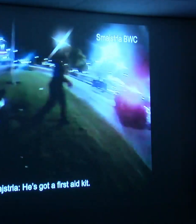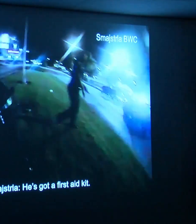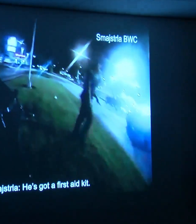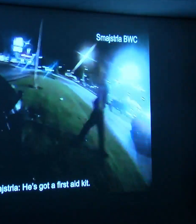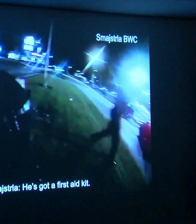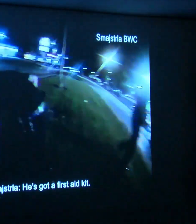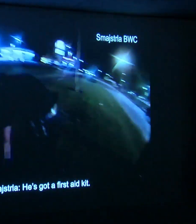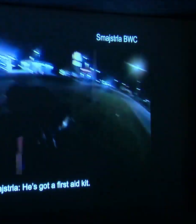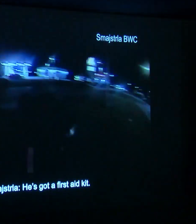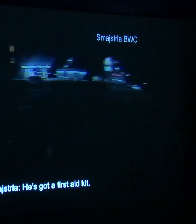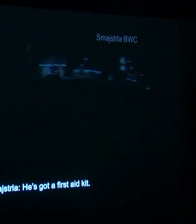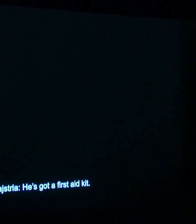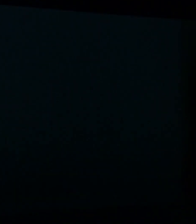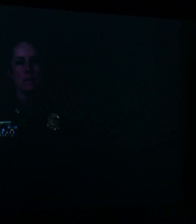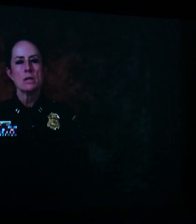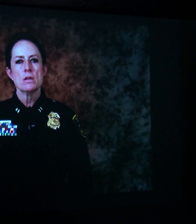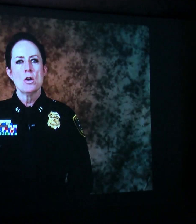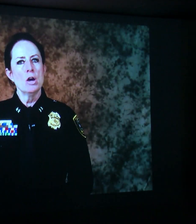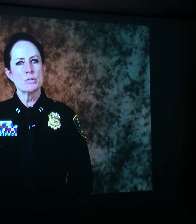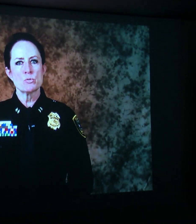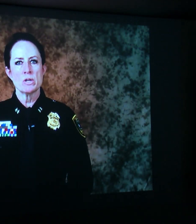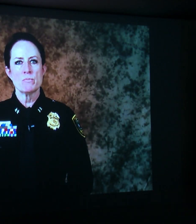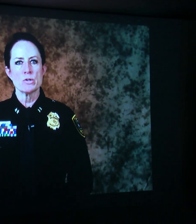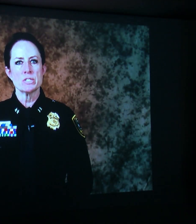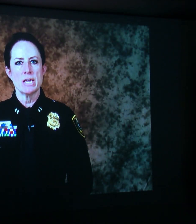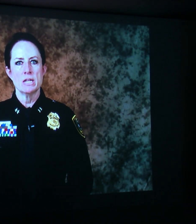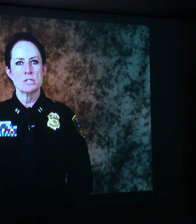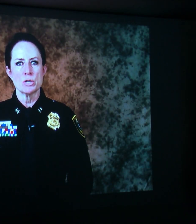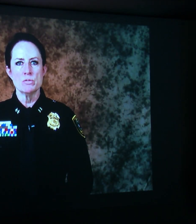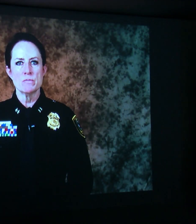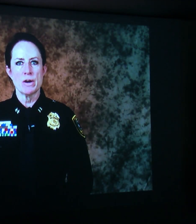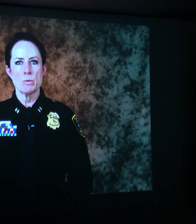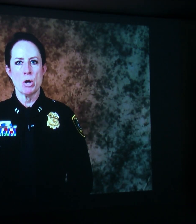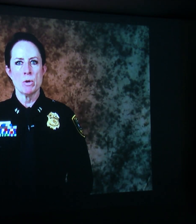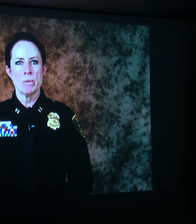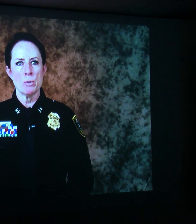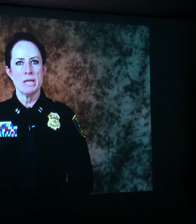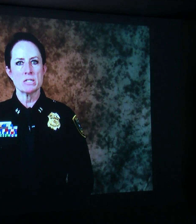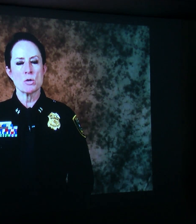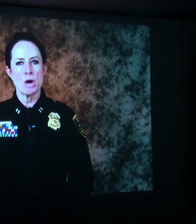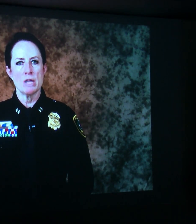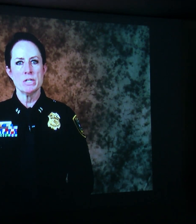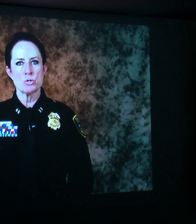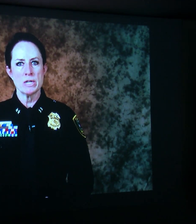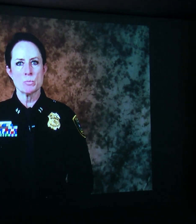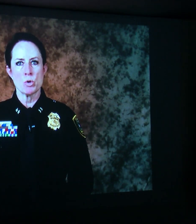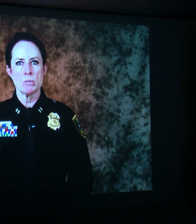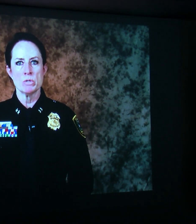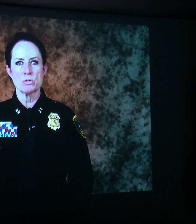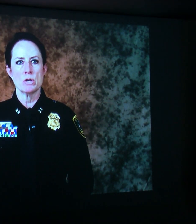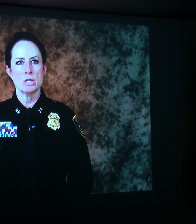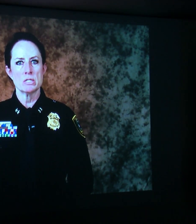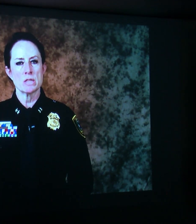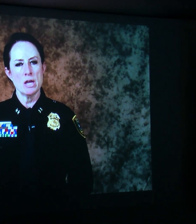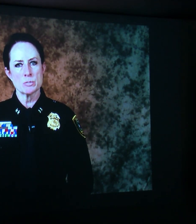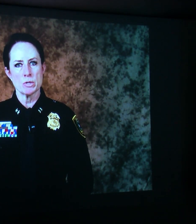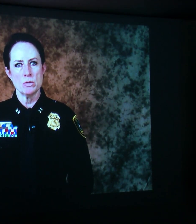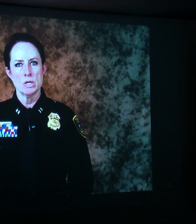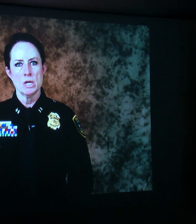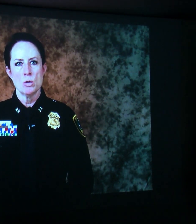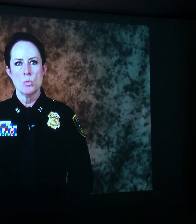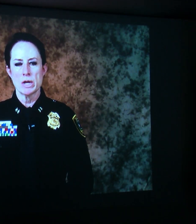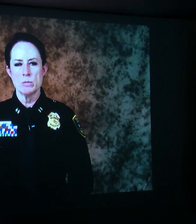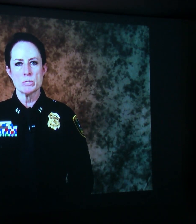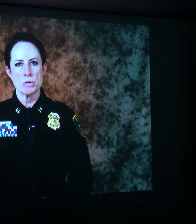He's got a first aid kit. Officers rendered first aid until Houston Fire Department paramedics arrived and transported Mr. Gullett to the